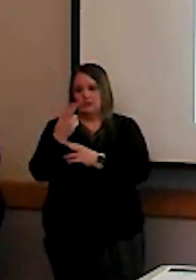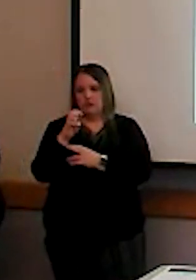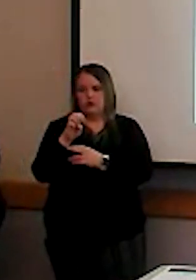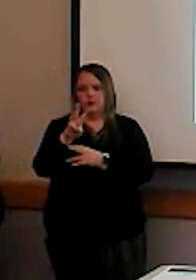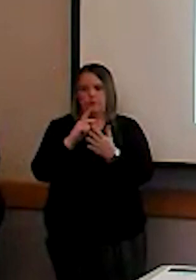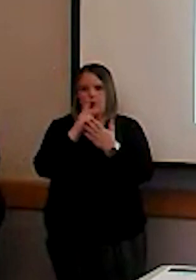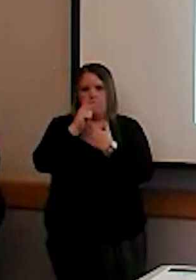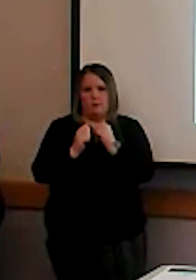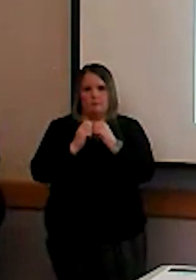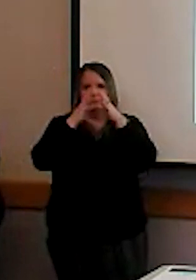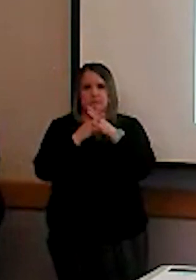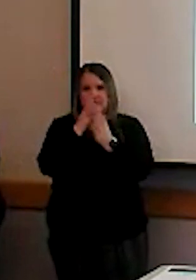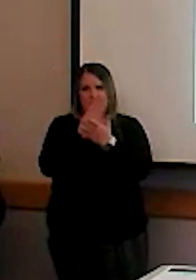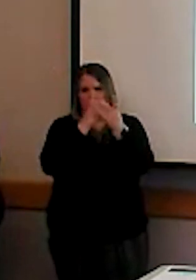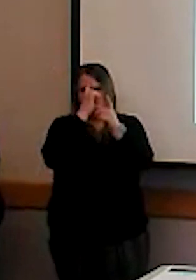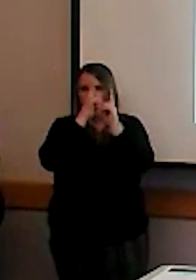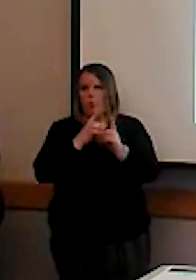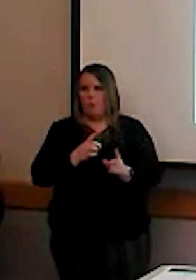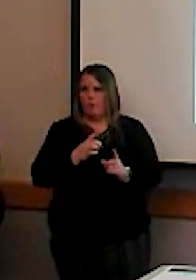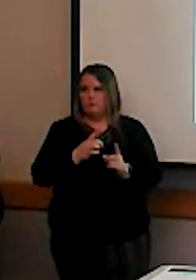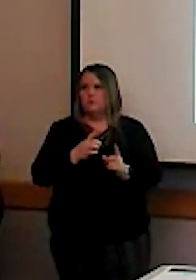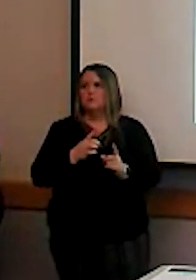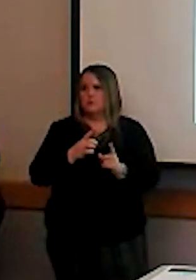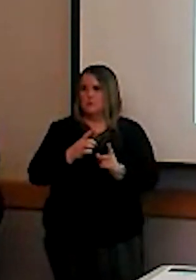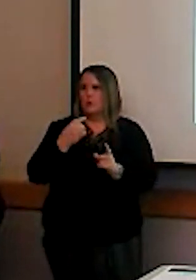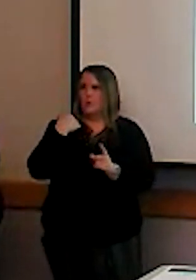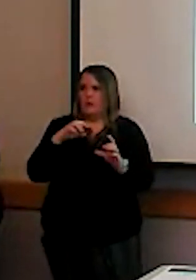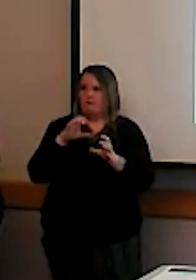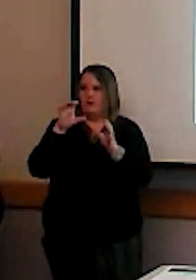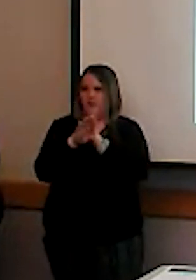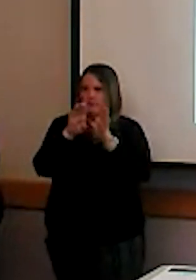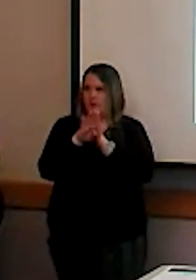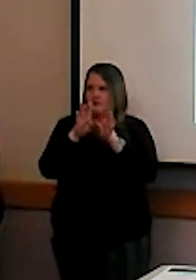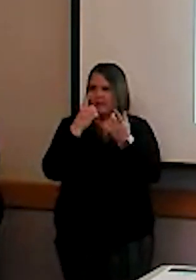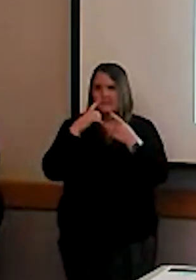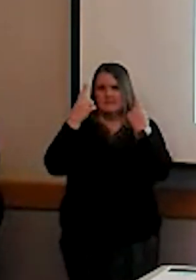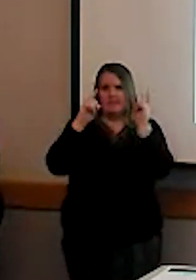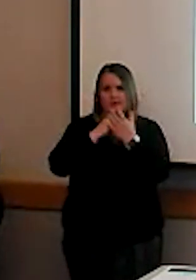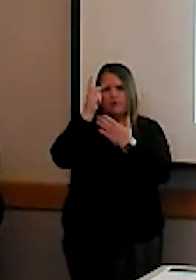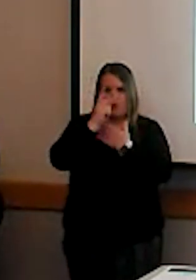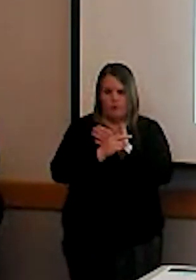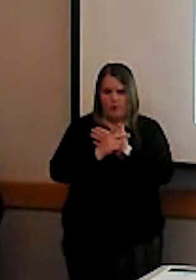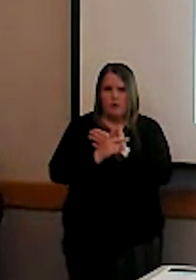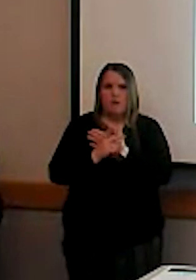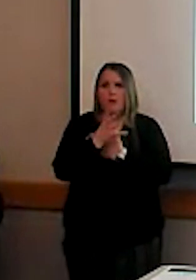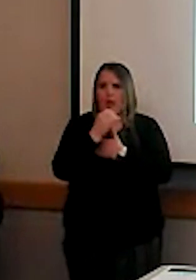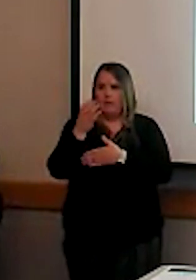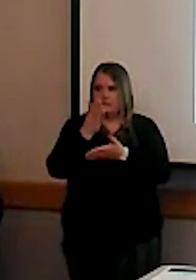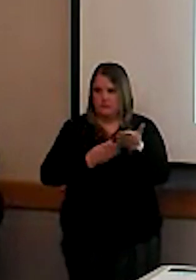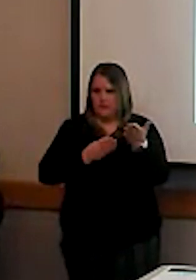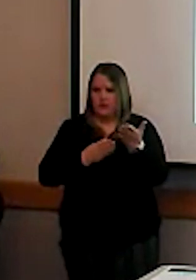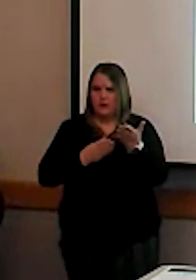it came to be, some of our goals, what we've done to build on the success of the program, and